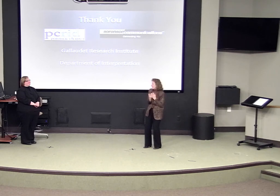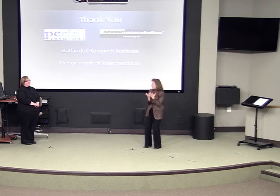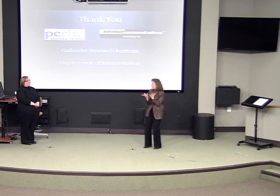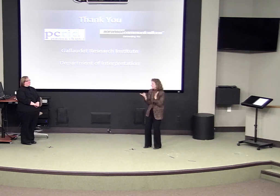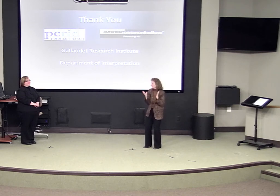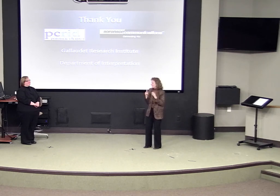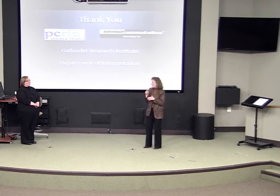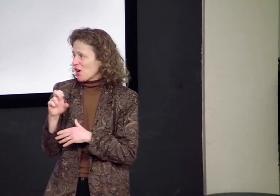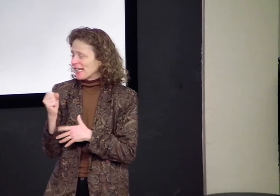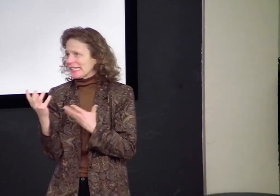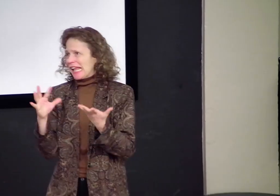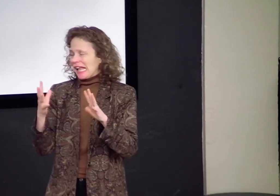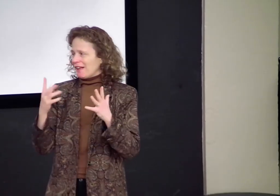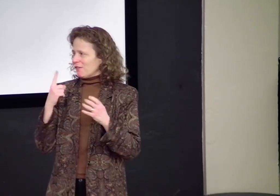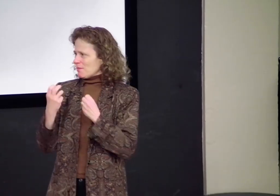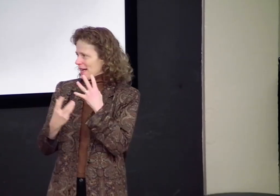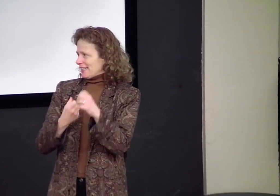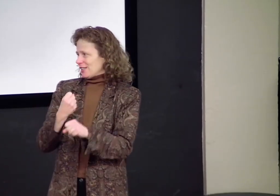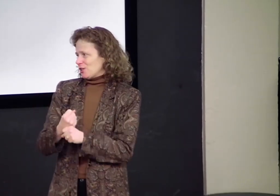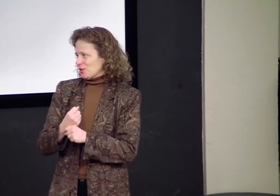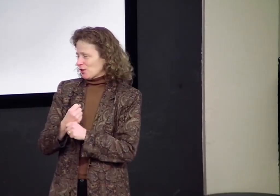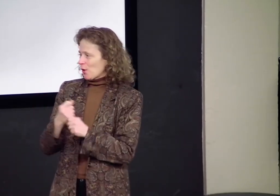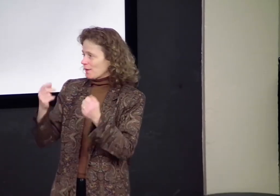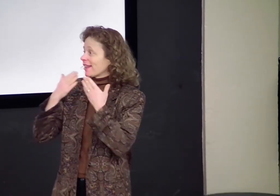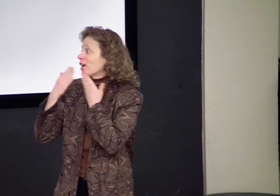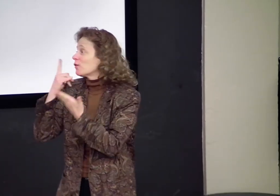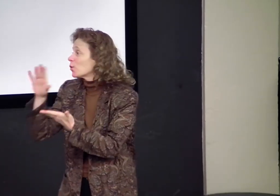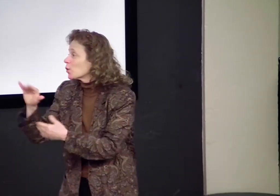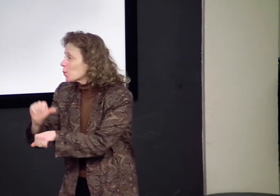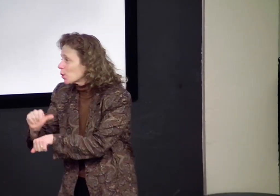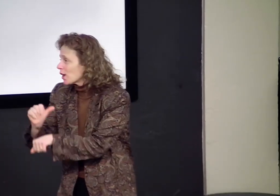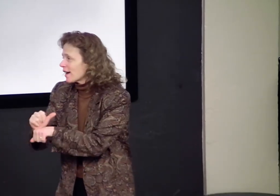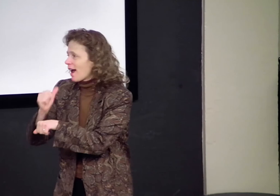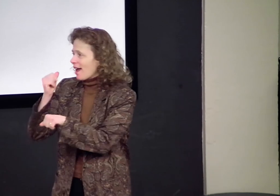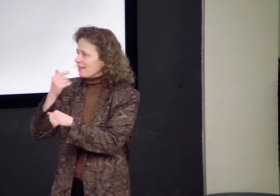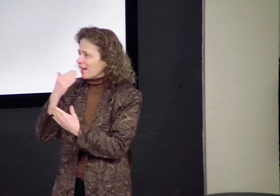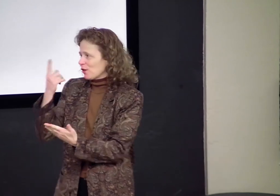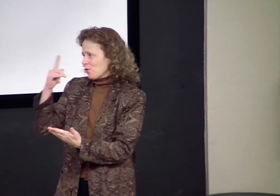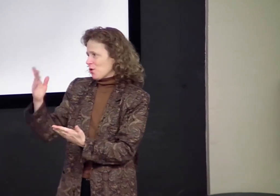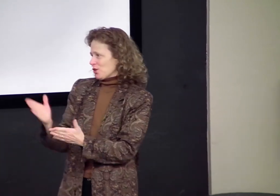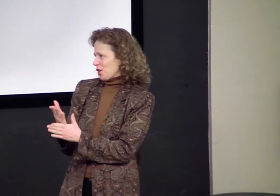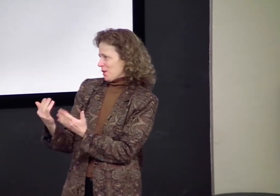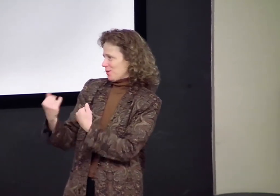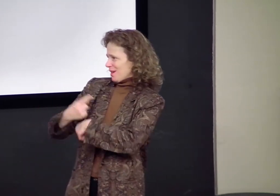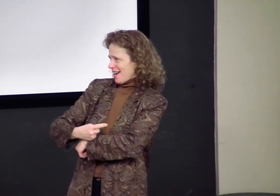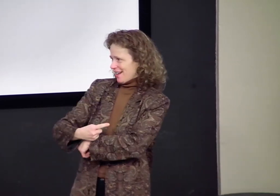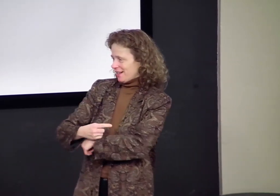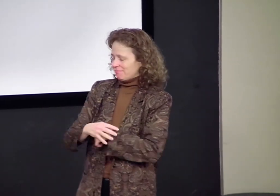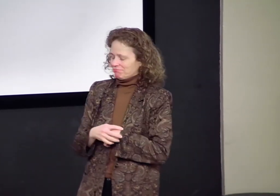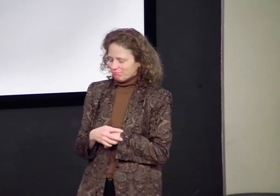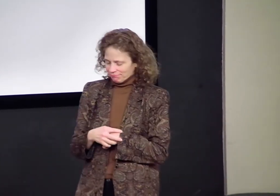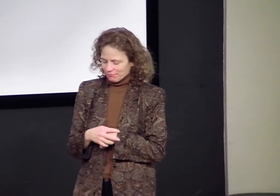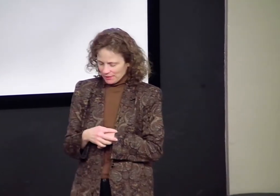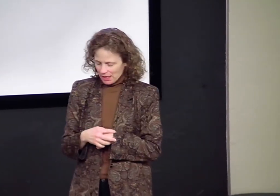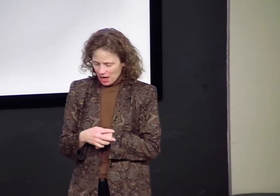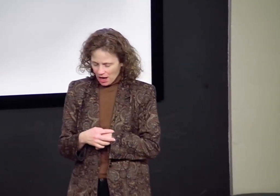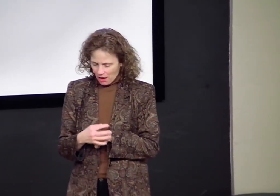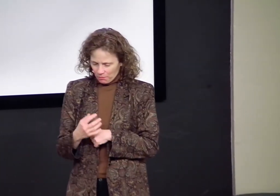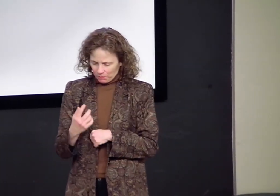that they're not necessarily sure about what to do in any given situation, and that's been true for several years. So thank you for being here, presenting